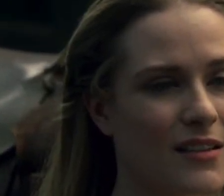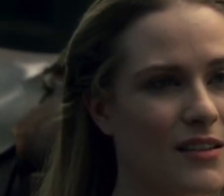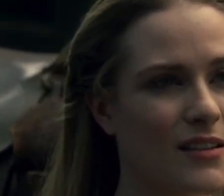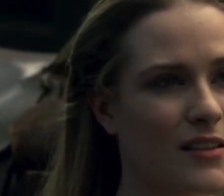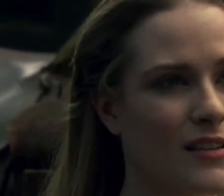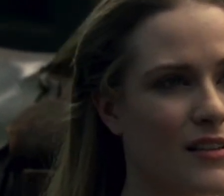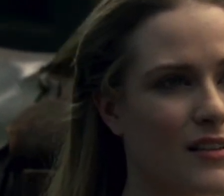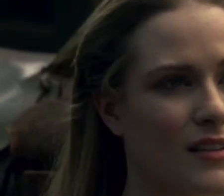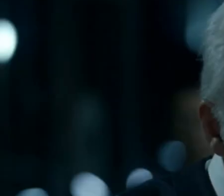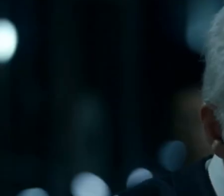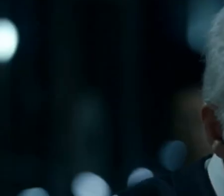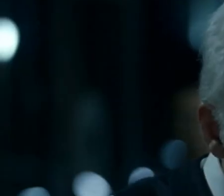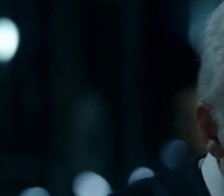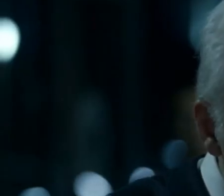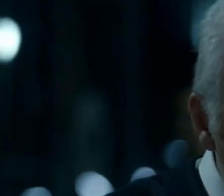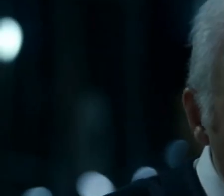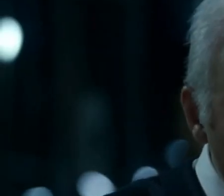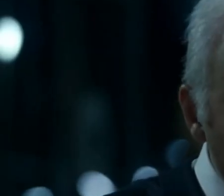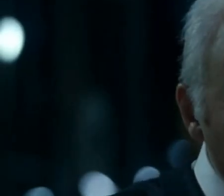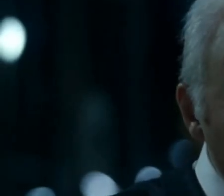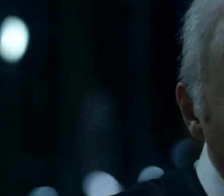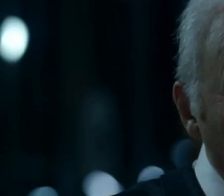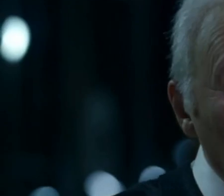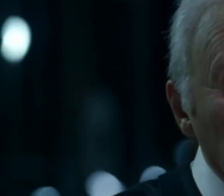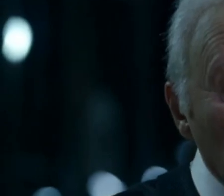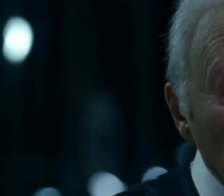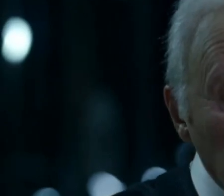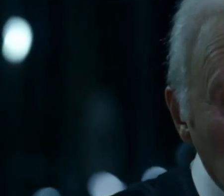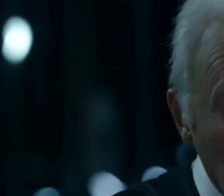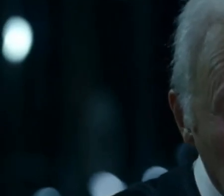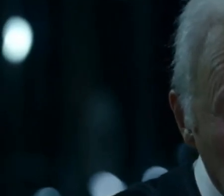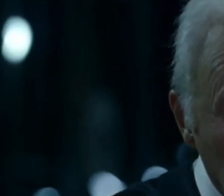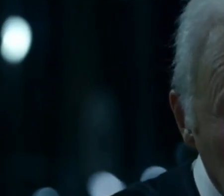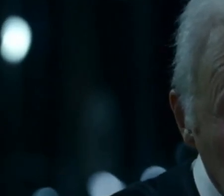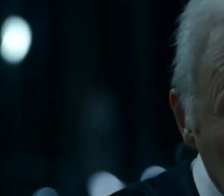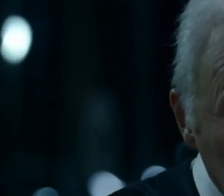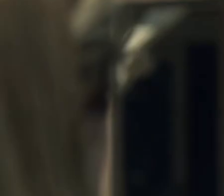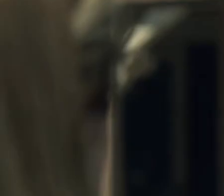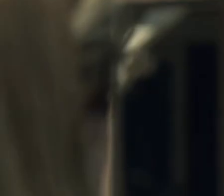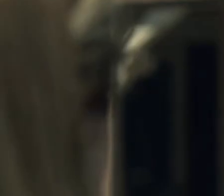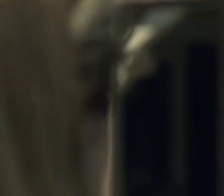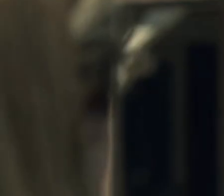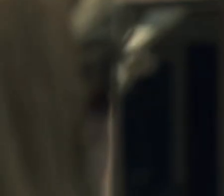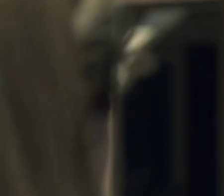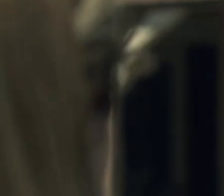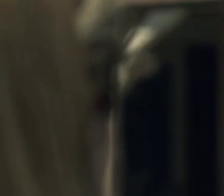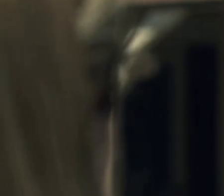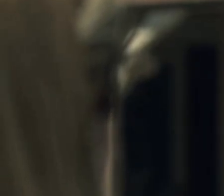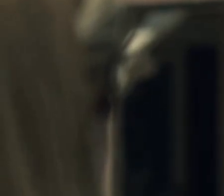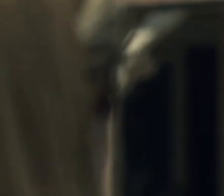They're here because they want a glimpse of who they could be. Billy!